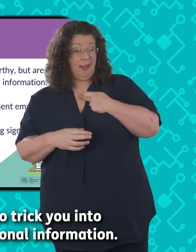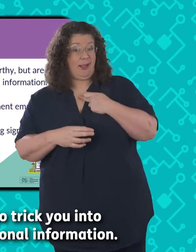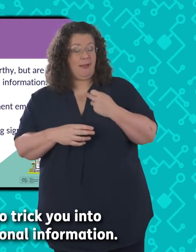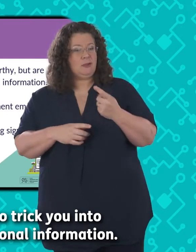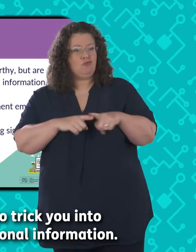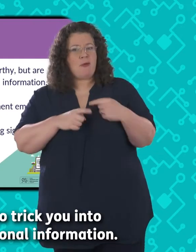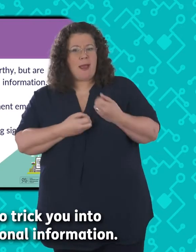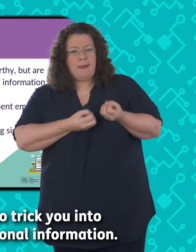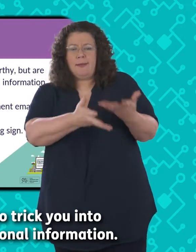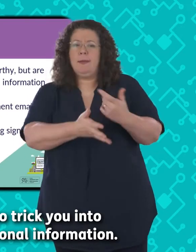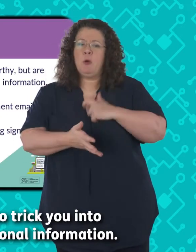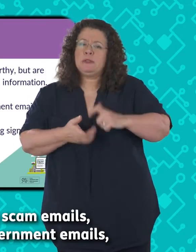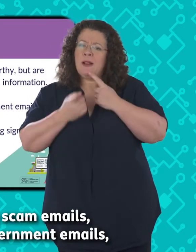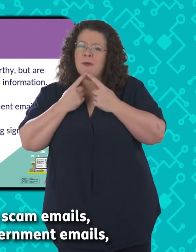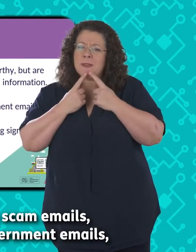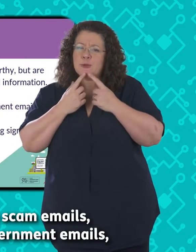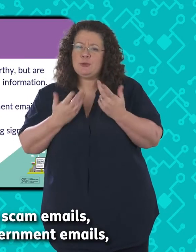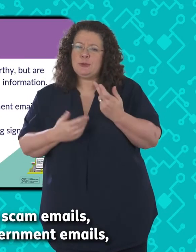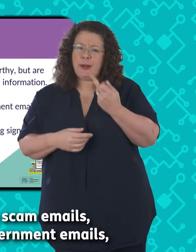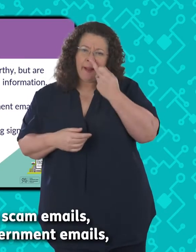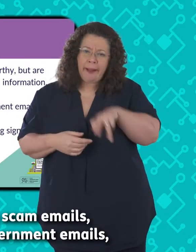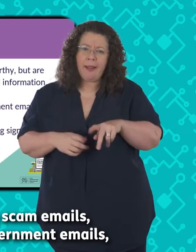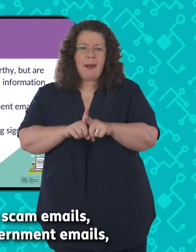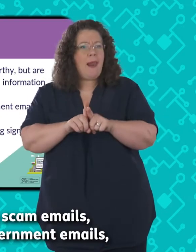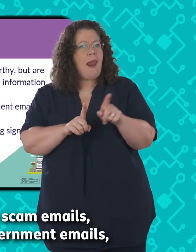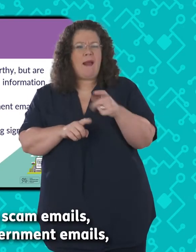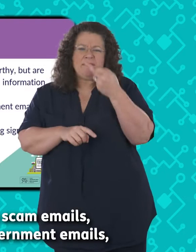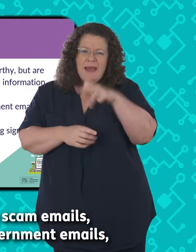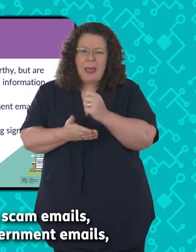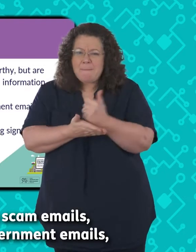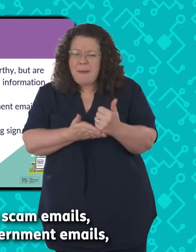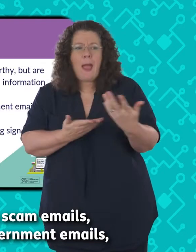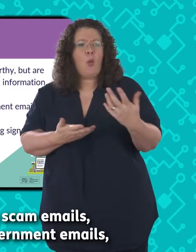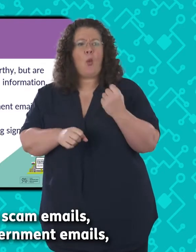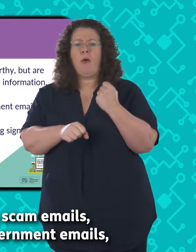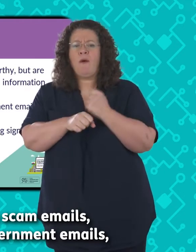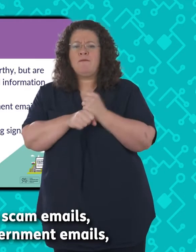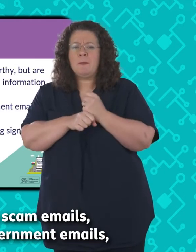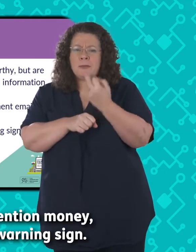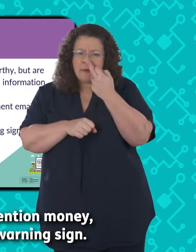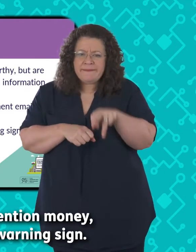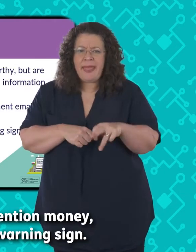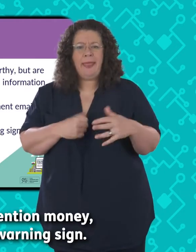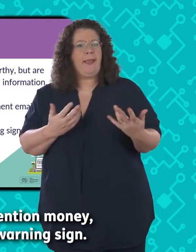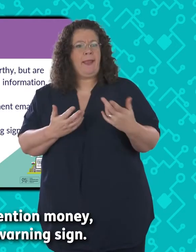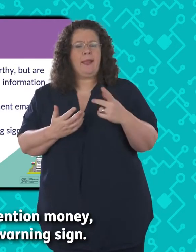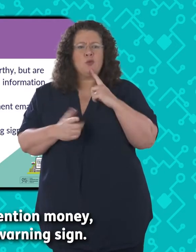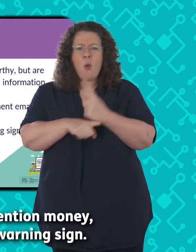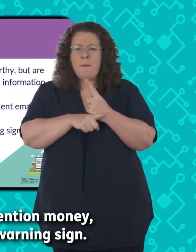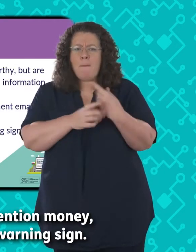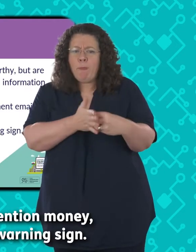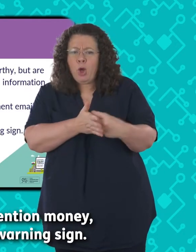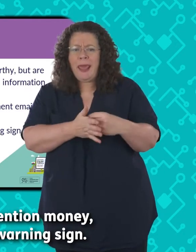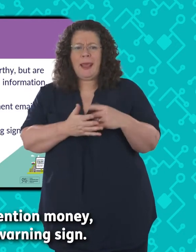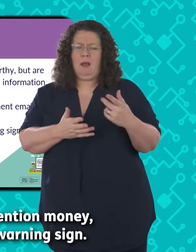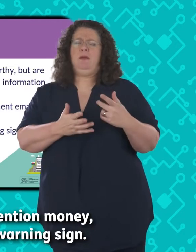your personal information. The most common scam emails are fake bank or government emails. They will mostly mention money,